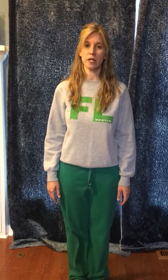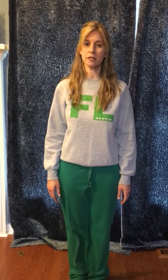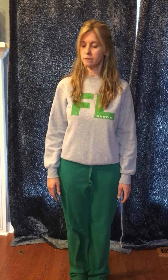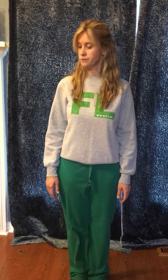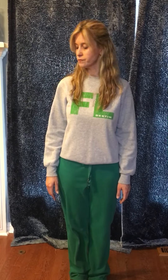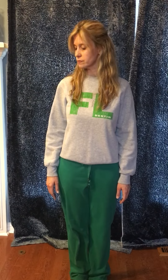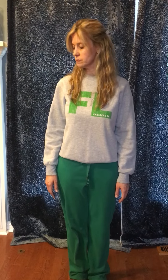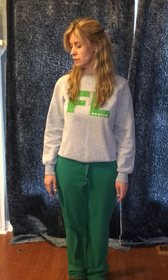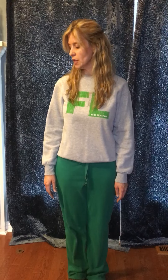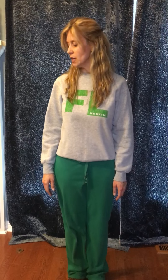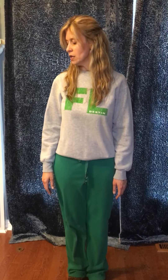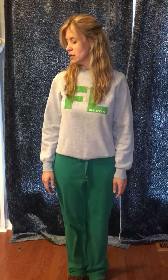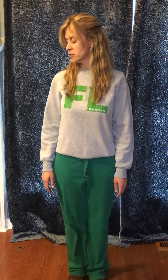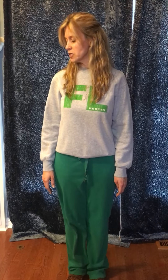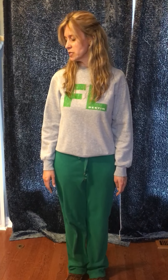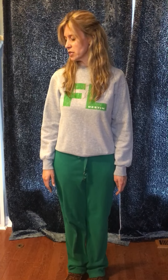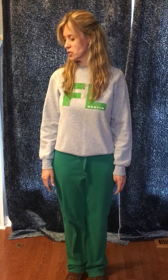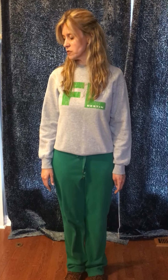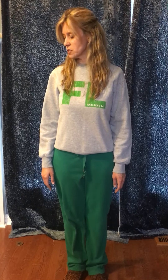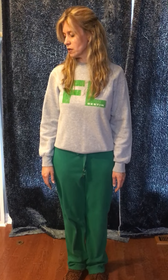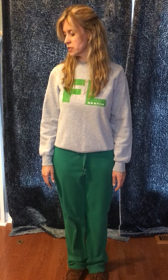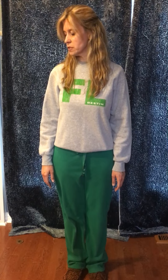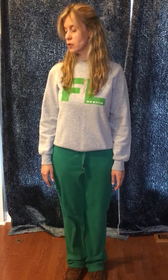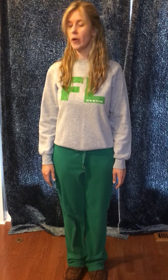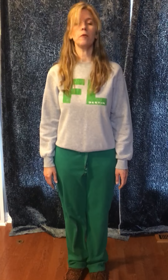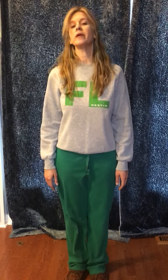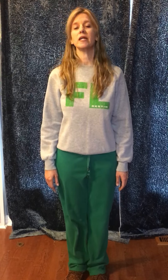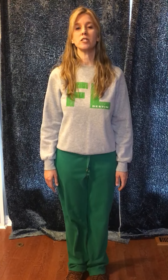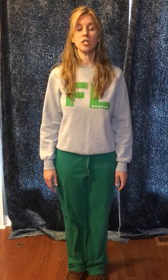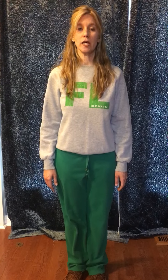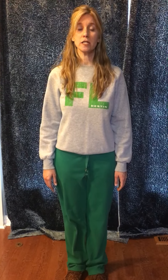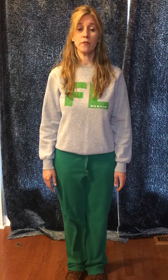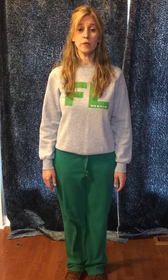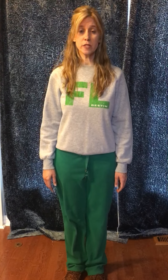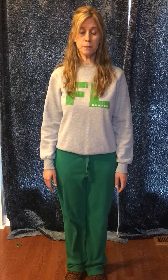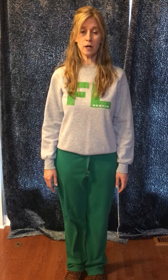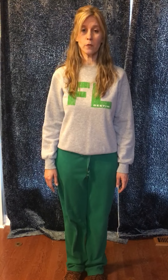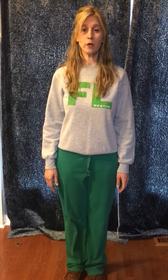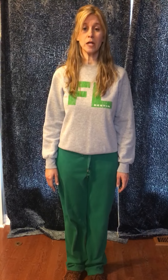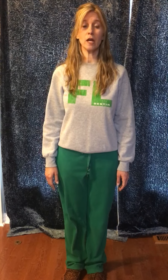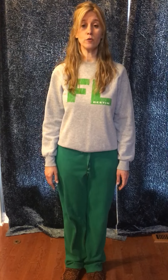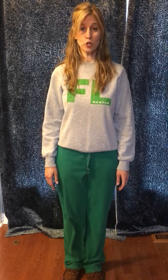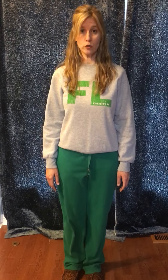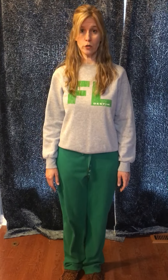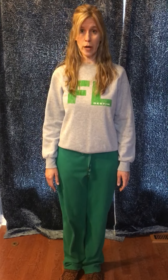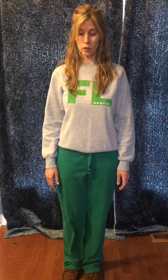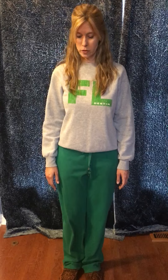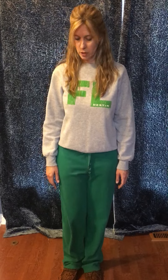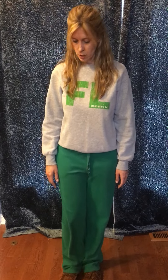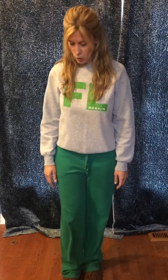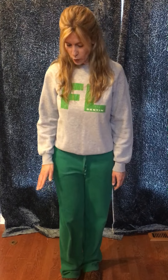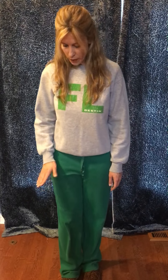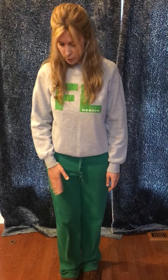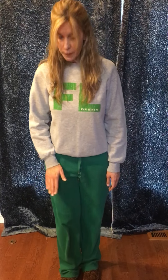sides. So this section of the song says the ground began to shake. So for this part, we're going to go to the ground with our